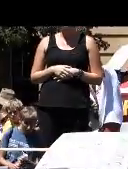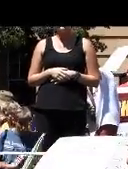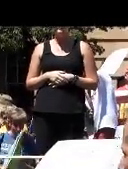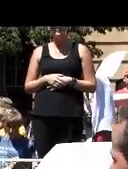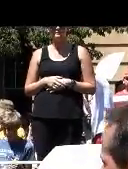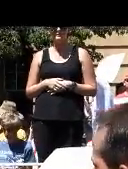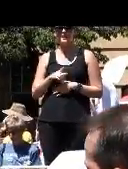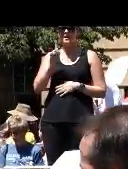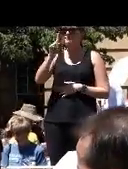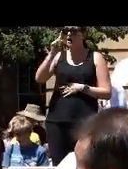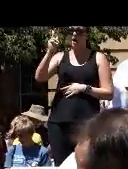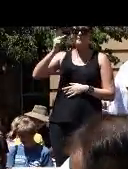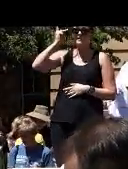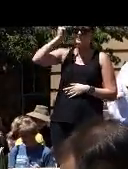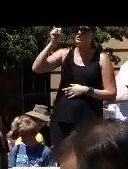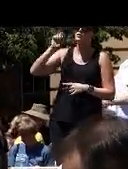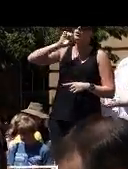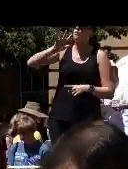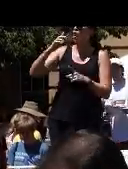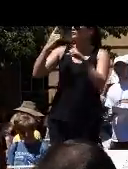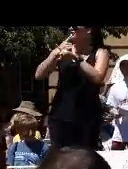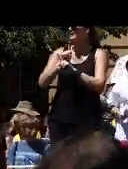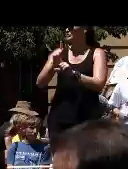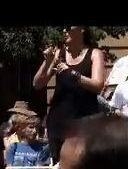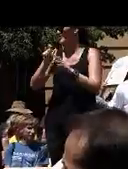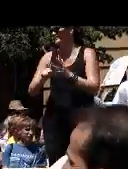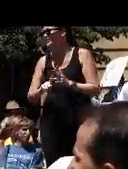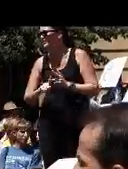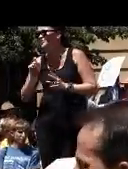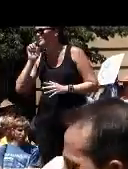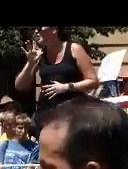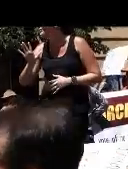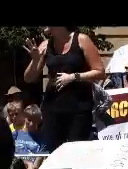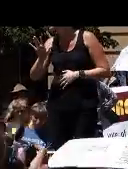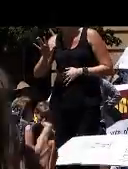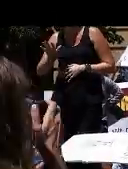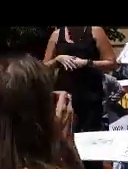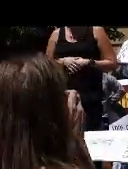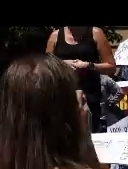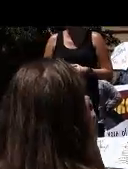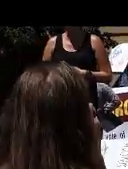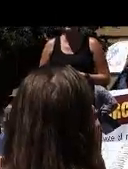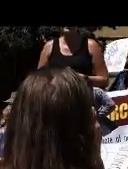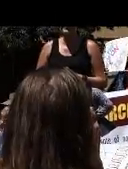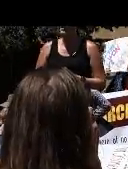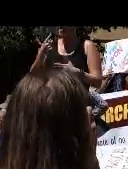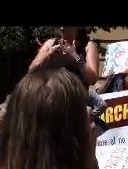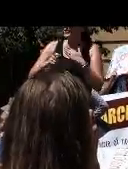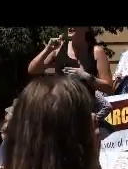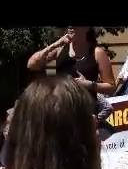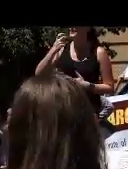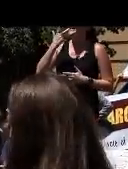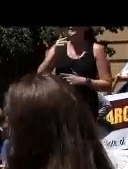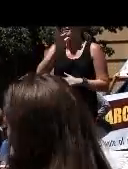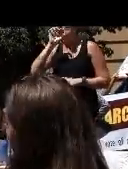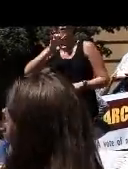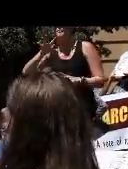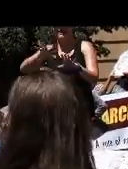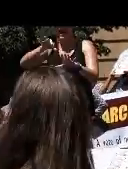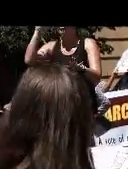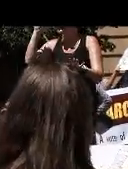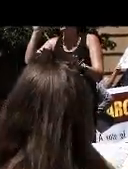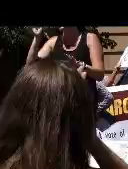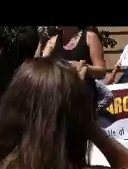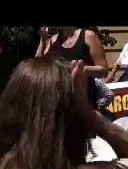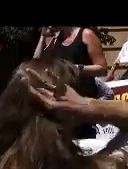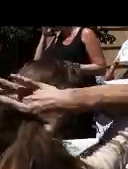But politicians will not change what they're doing unless they won't be elected unless they do. Power